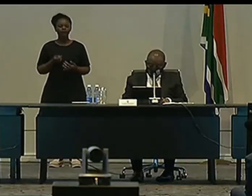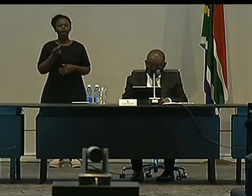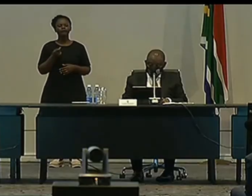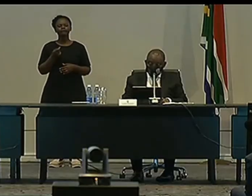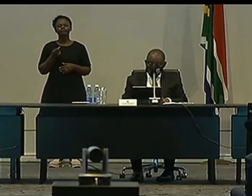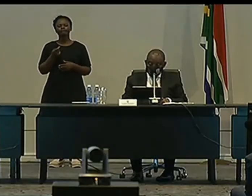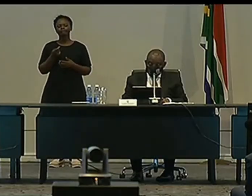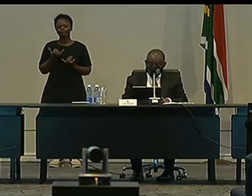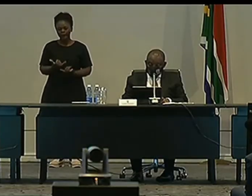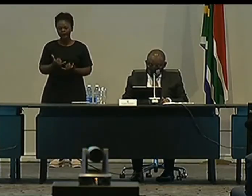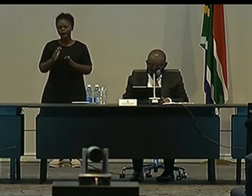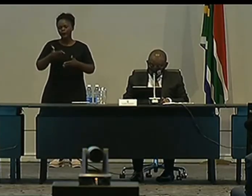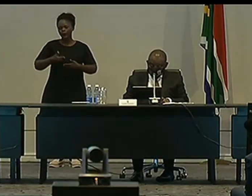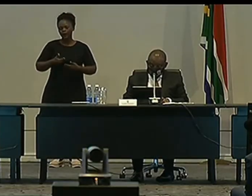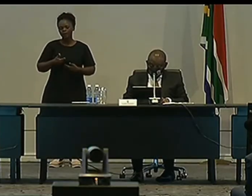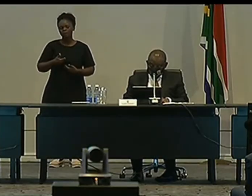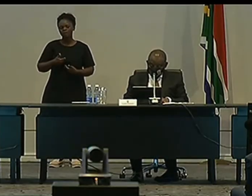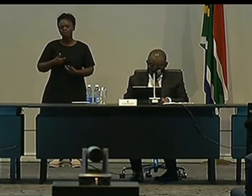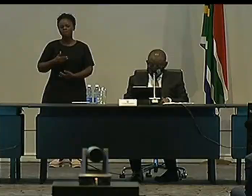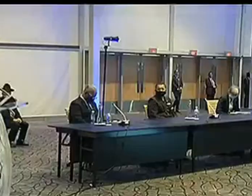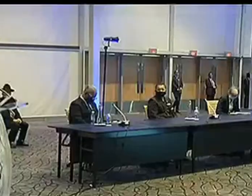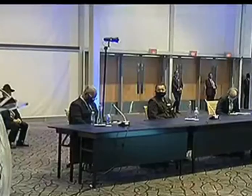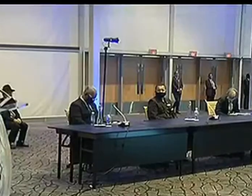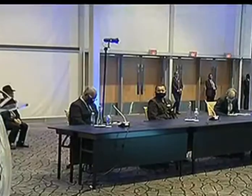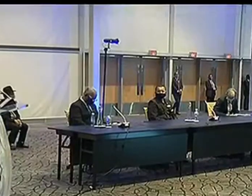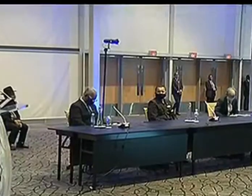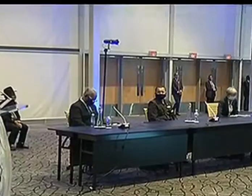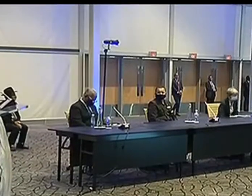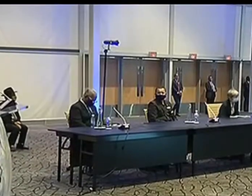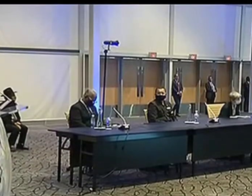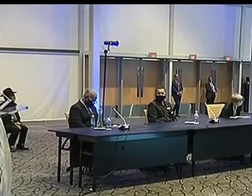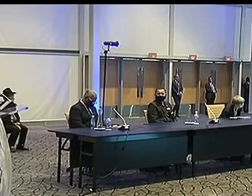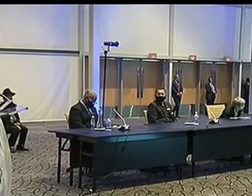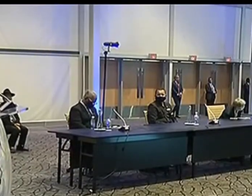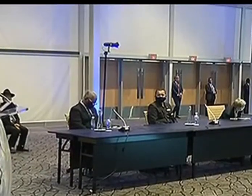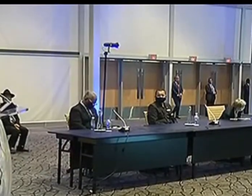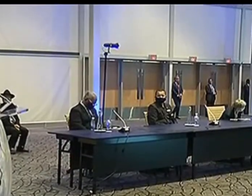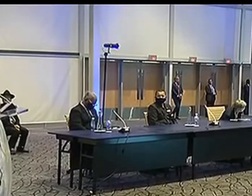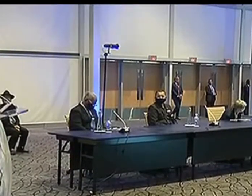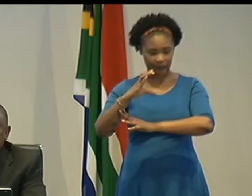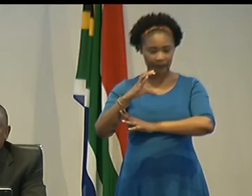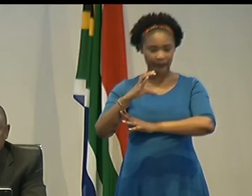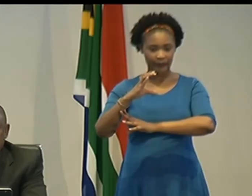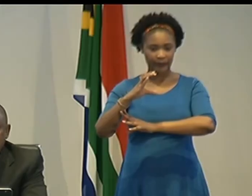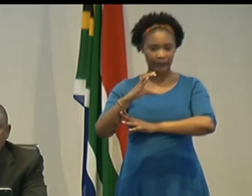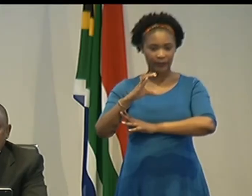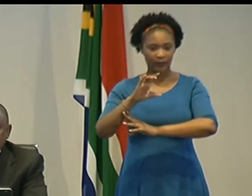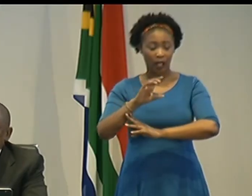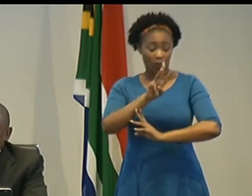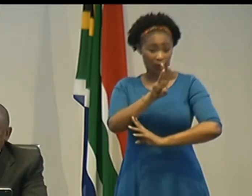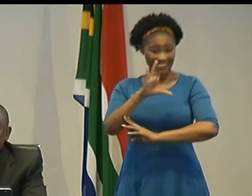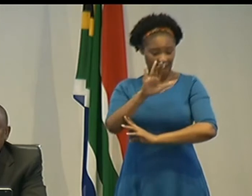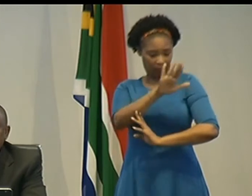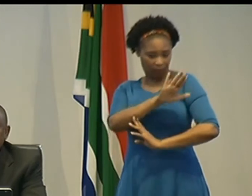UMengameli wezwe uthi kuyakhathaza kakhulu kwenyuka ngamandla kwesibalo sabantu abahaqwe igciwane eWestern Cape. The Western Cape